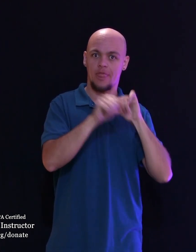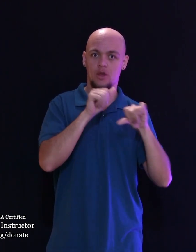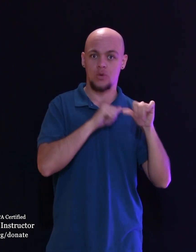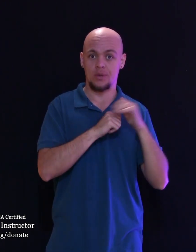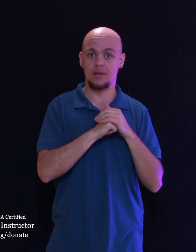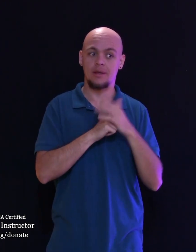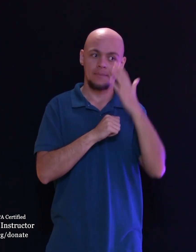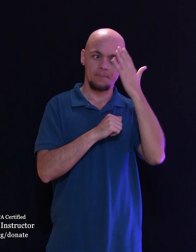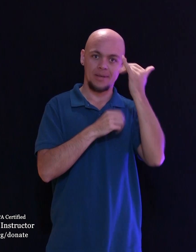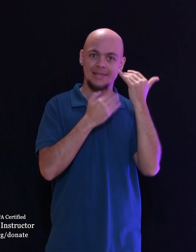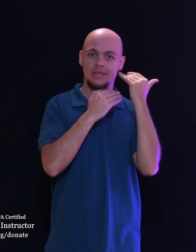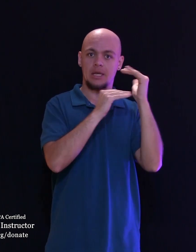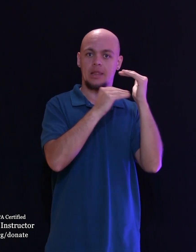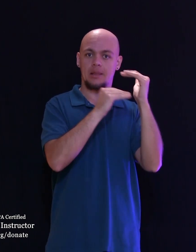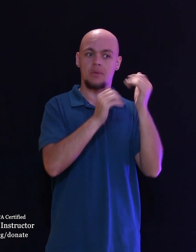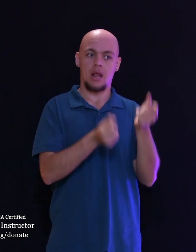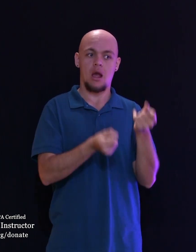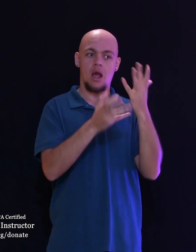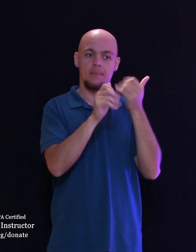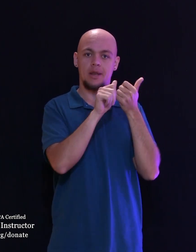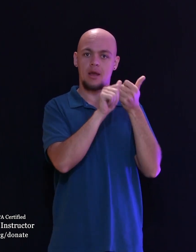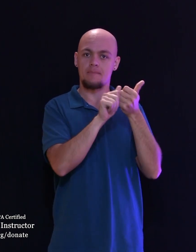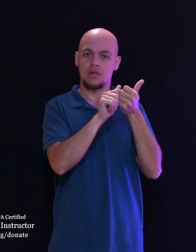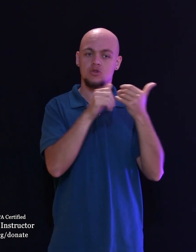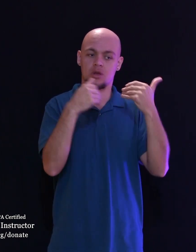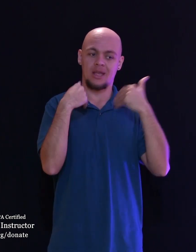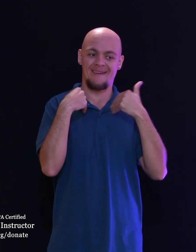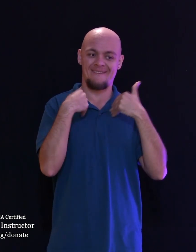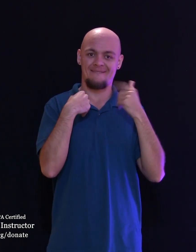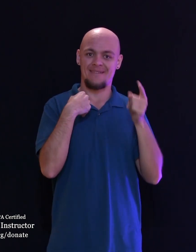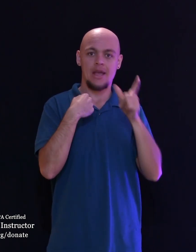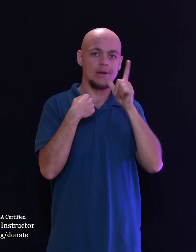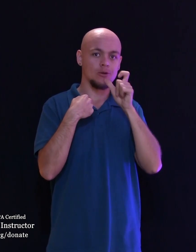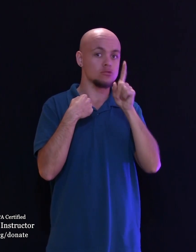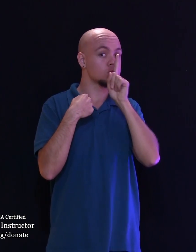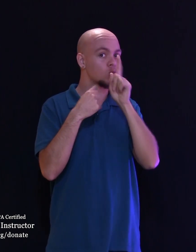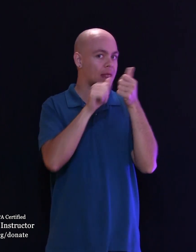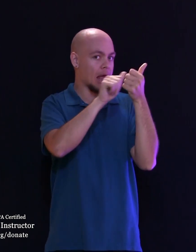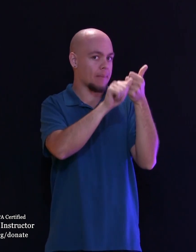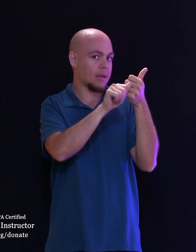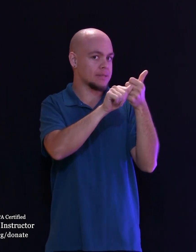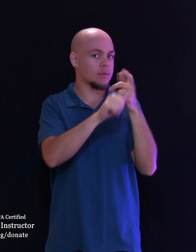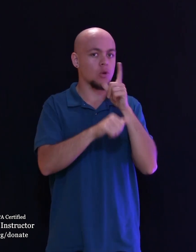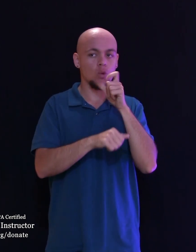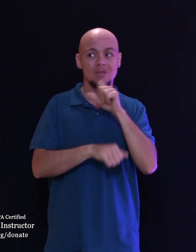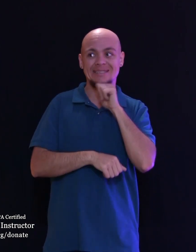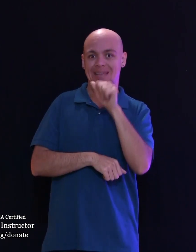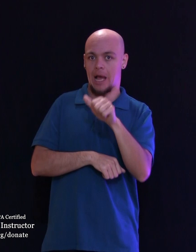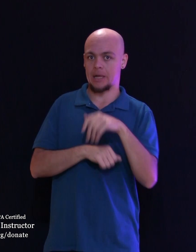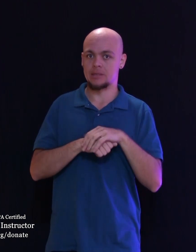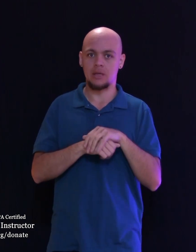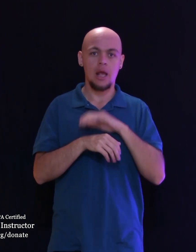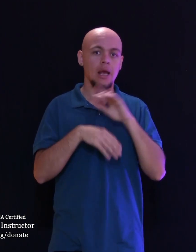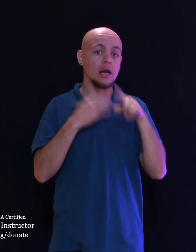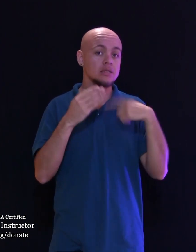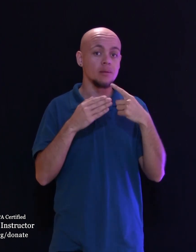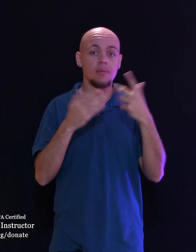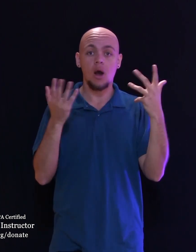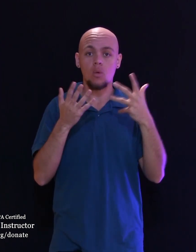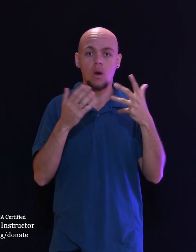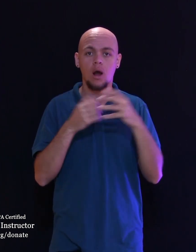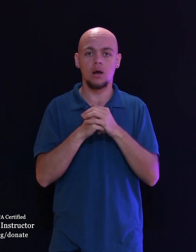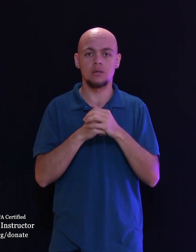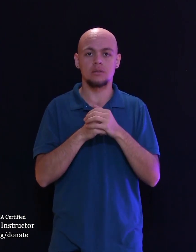themselves because there's limited space in how many apostles you can have and who's a real apostle and who's not. Because it's all